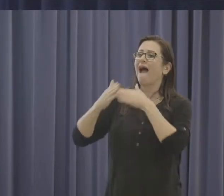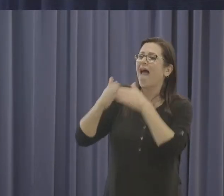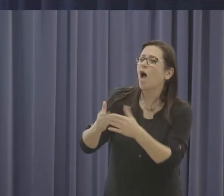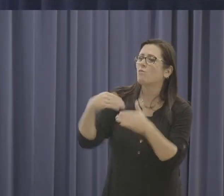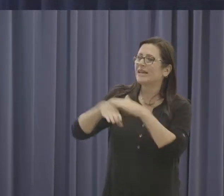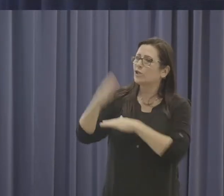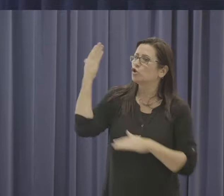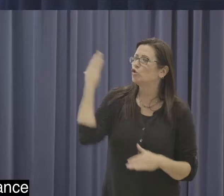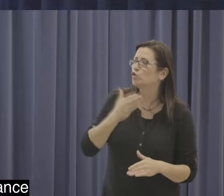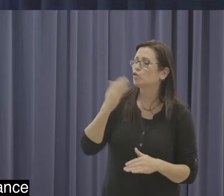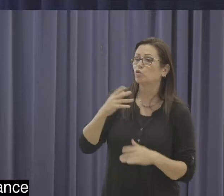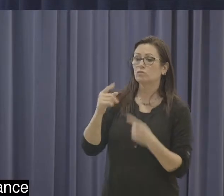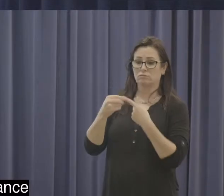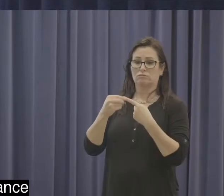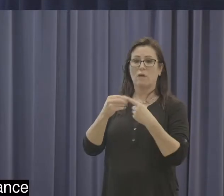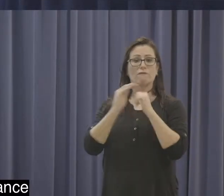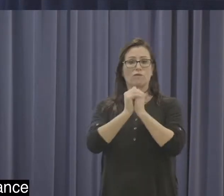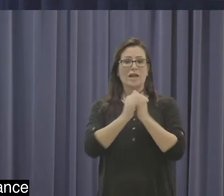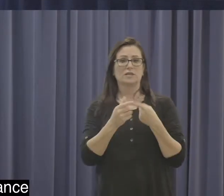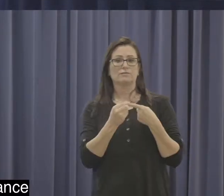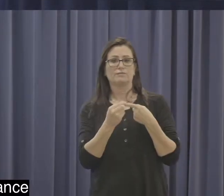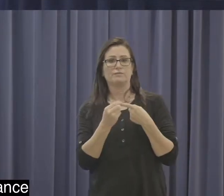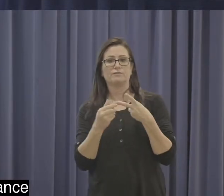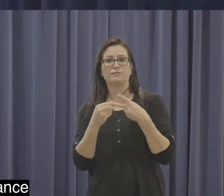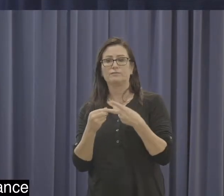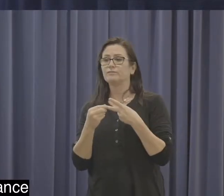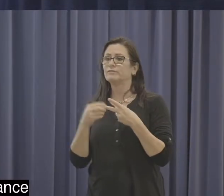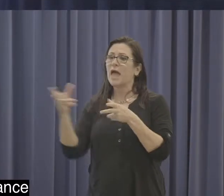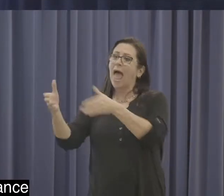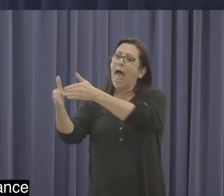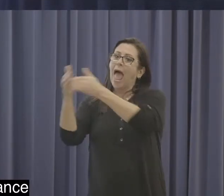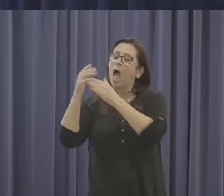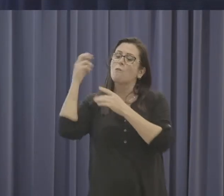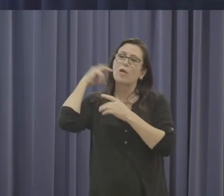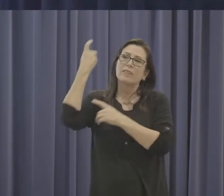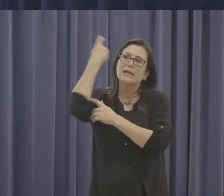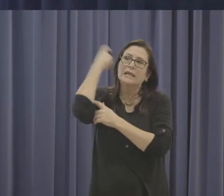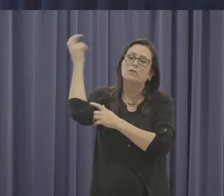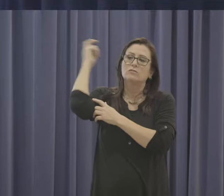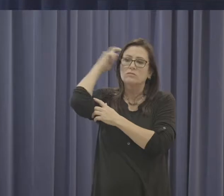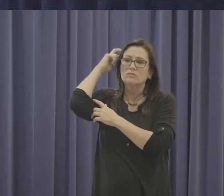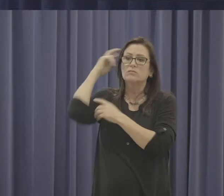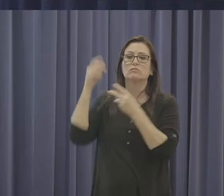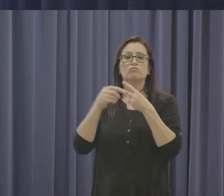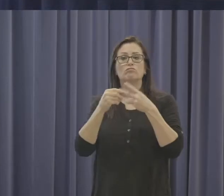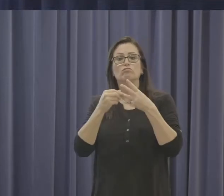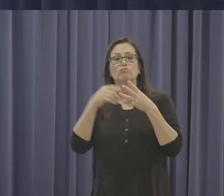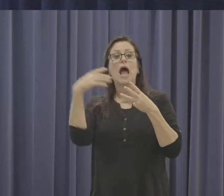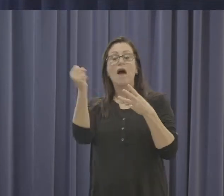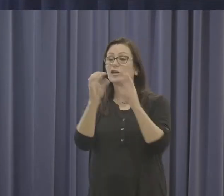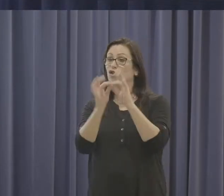at school were having friends, assistance with their hearing devices, cochlear implants, or having an interpreter,